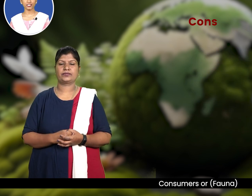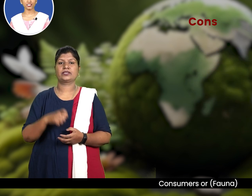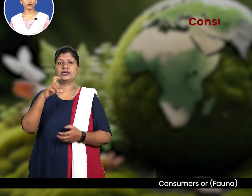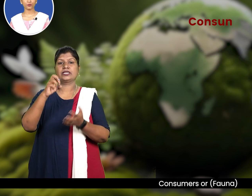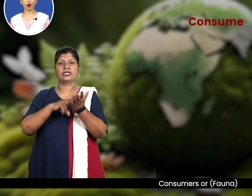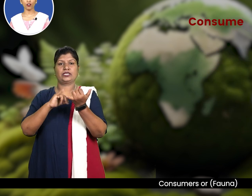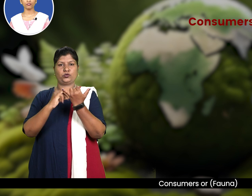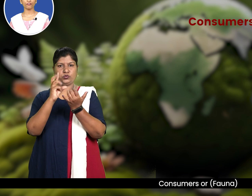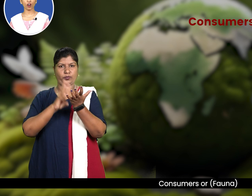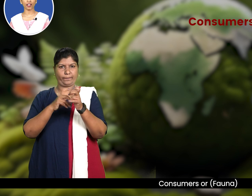Consumers or fauna.